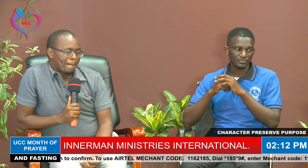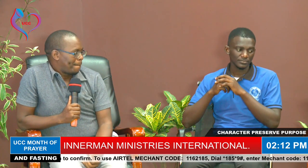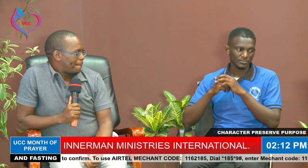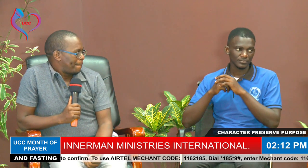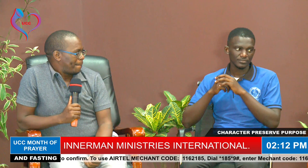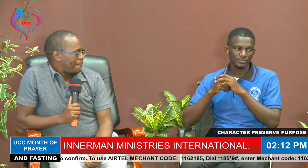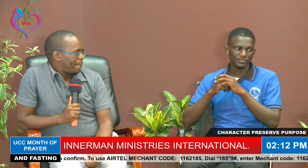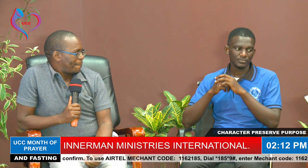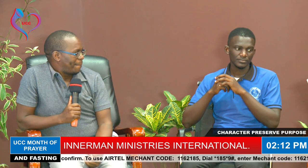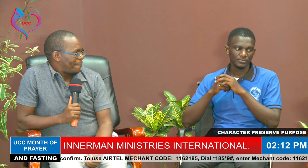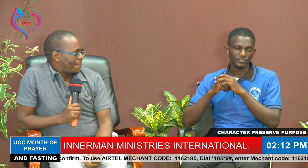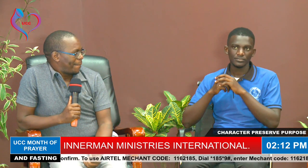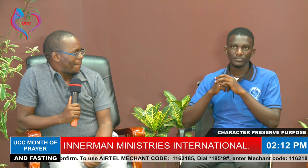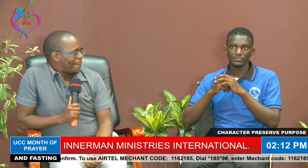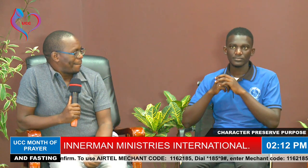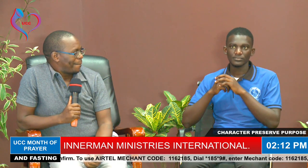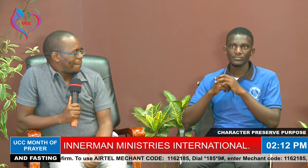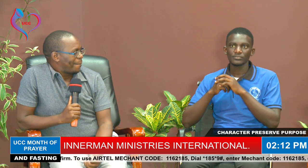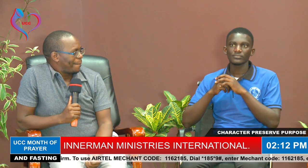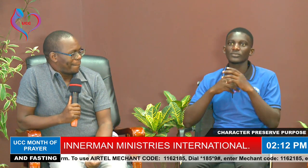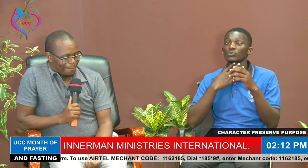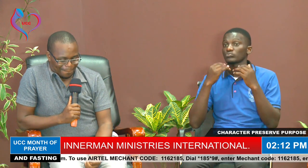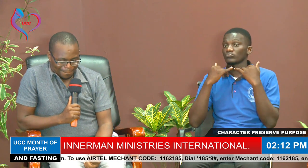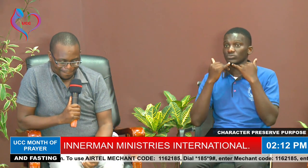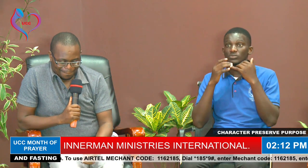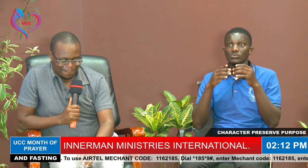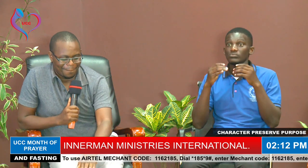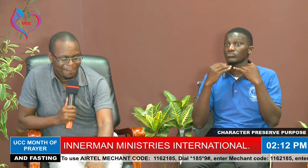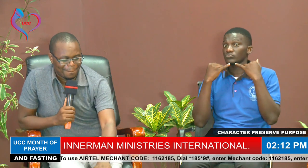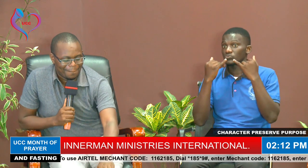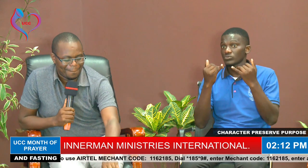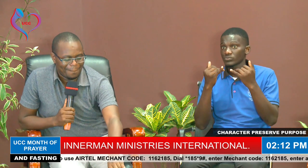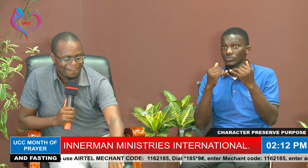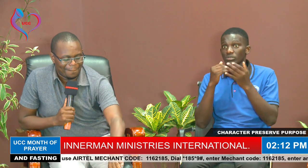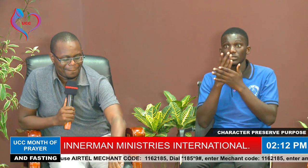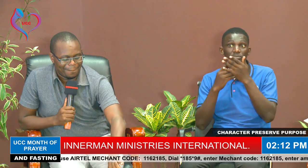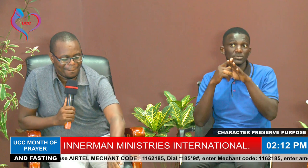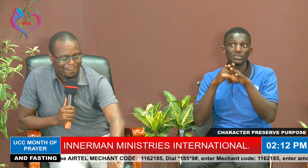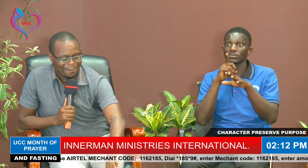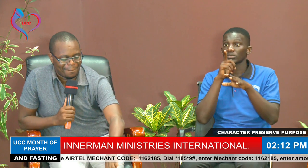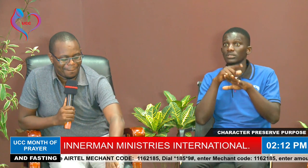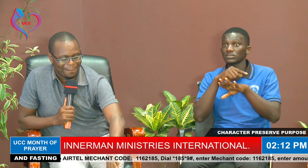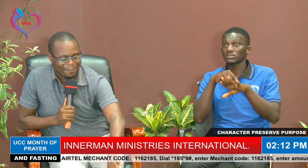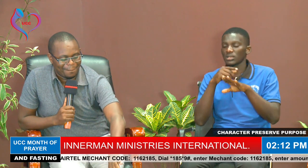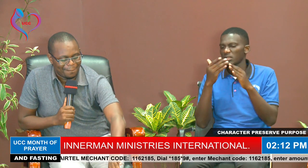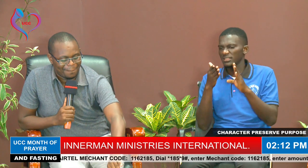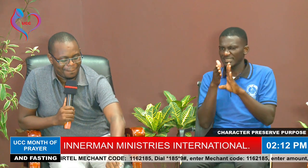Nafa aba prompting aba tujja kubanga tubategeeza. Kituufu nti Sam lunch hours wabawo okulungamya okw'enjawulo ne tuba mu